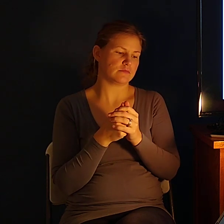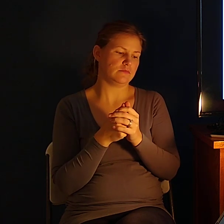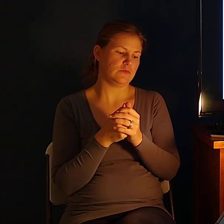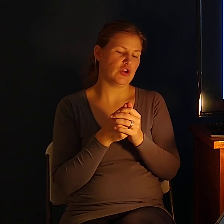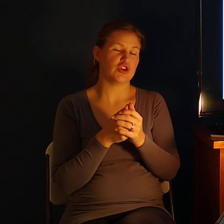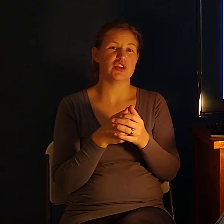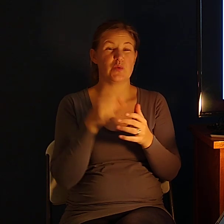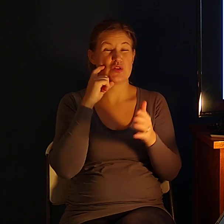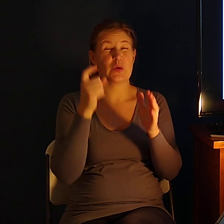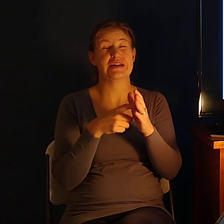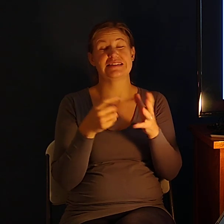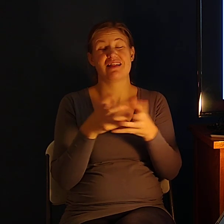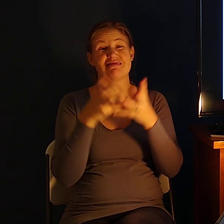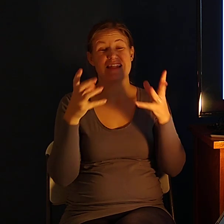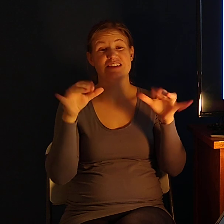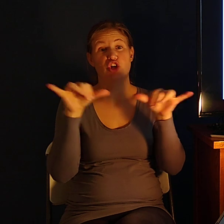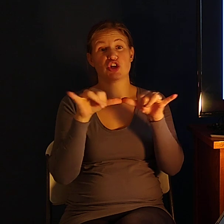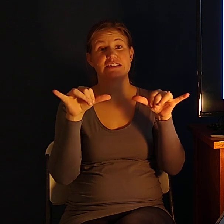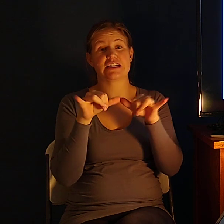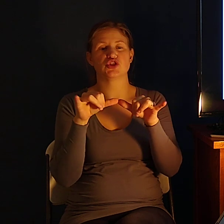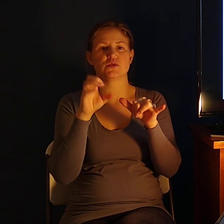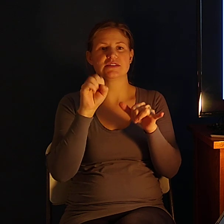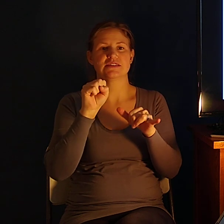architectural style will become much more sculptural.